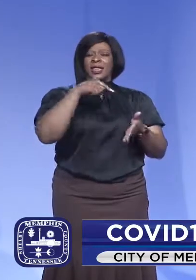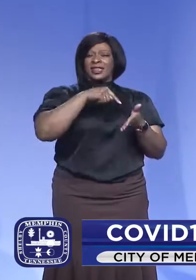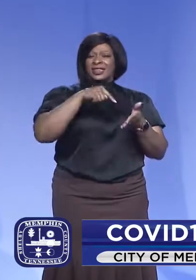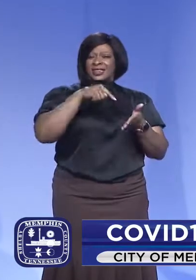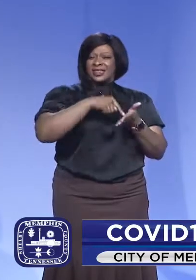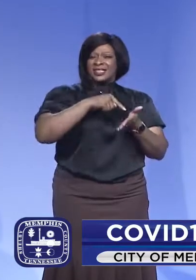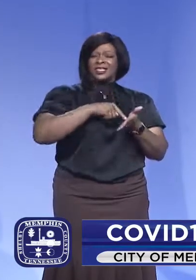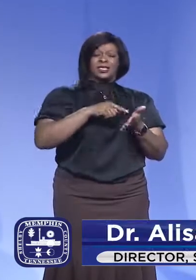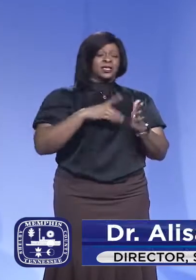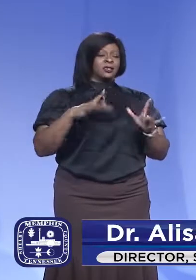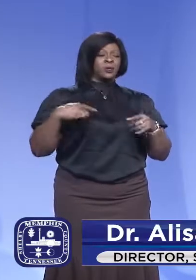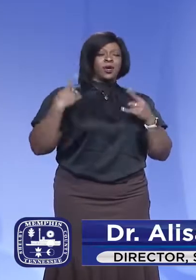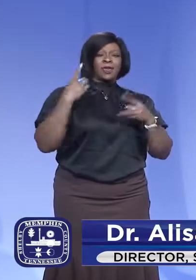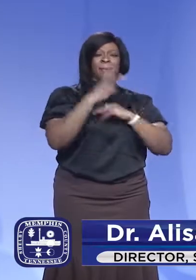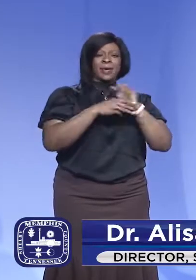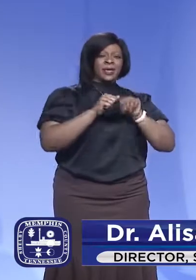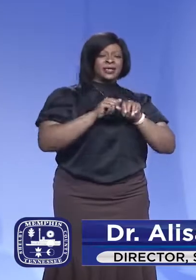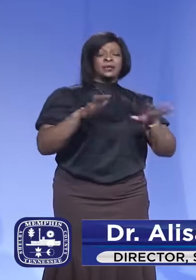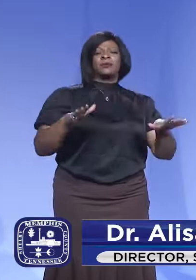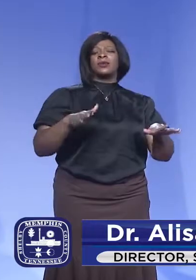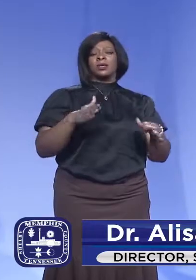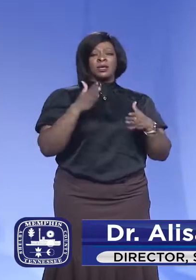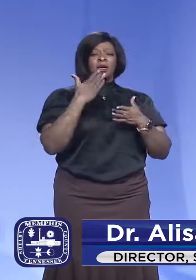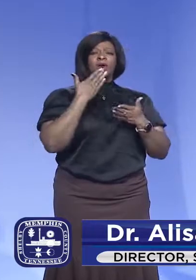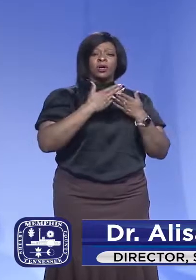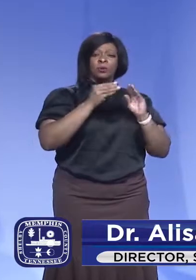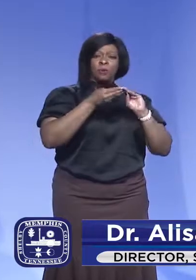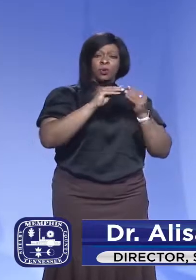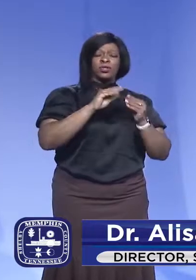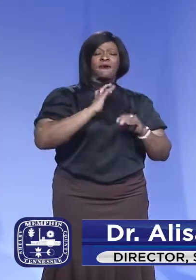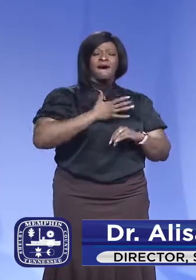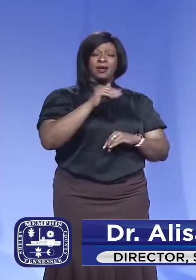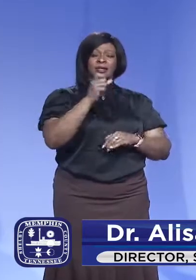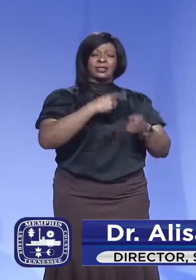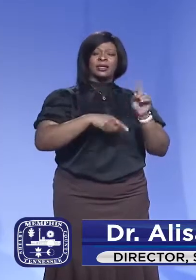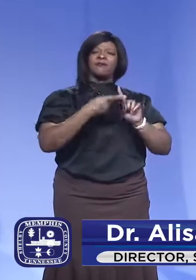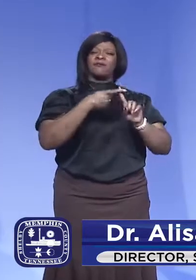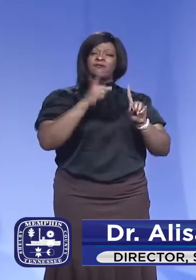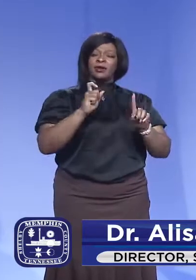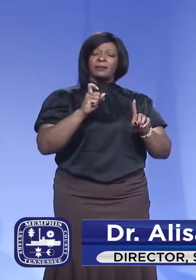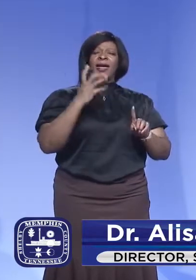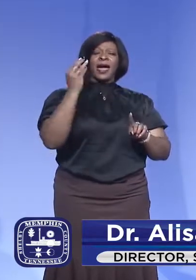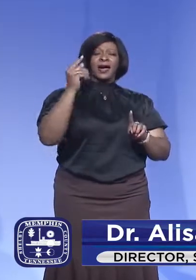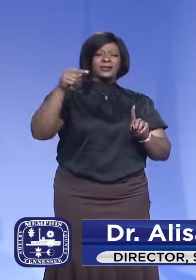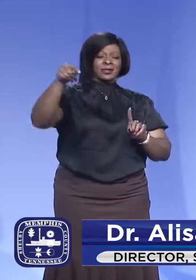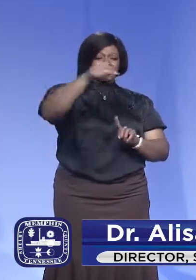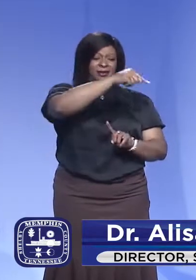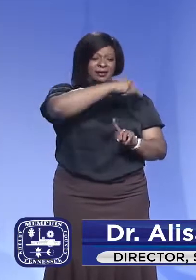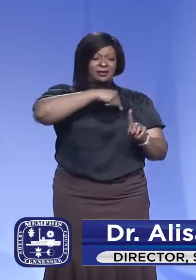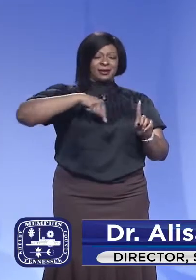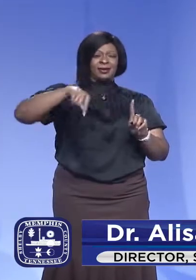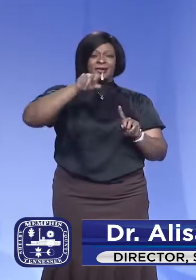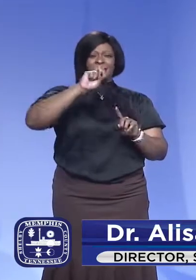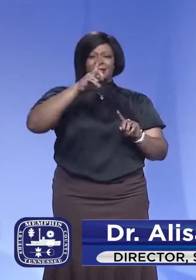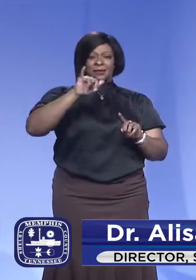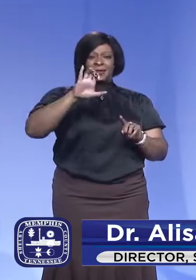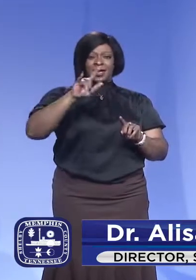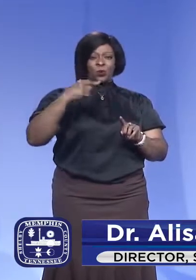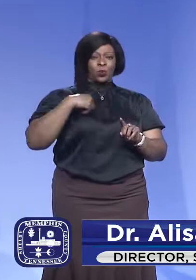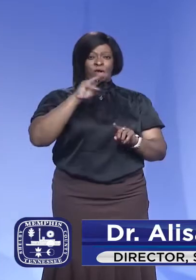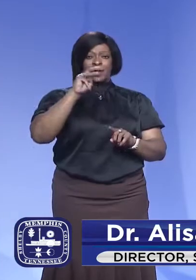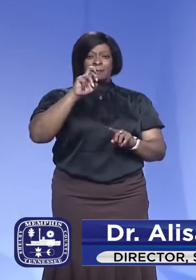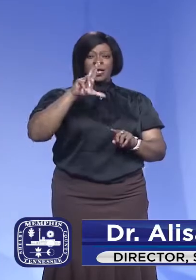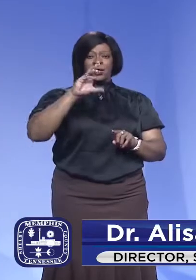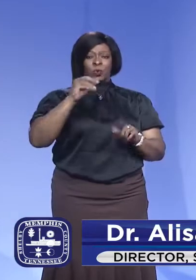been throughout the pandemic. A good portion of our cases actually come from outside of Shelby County because we are a metro,